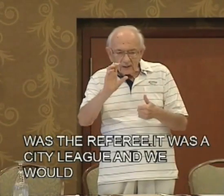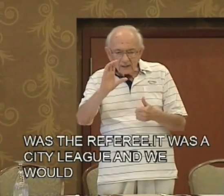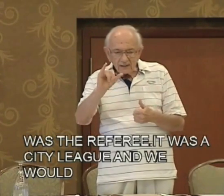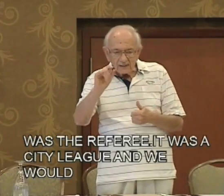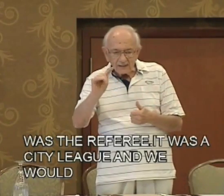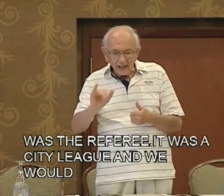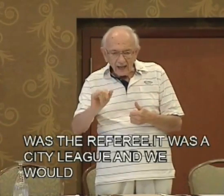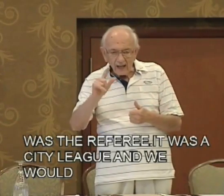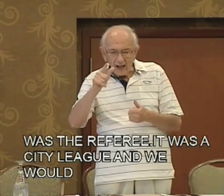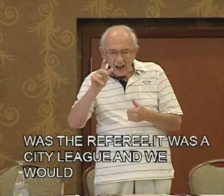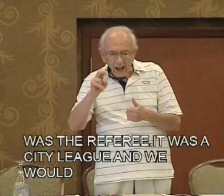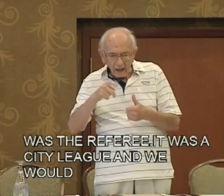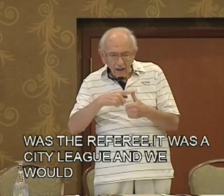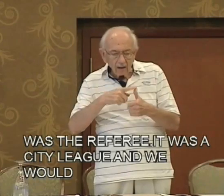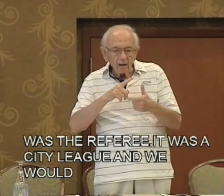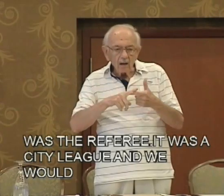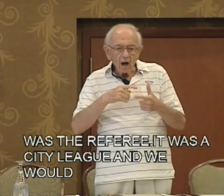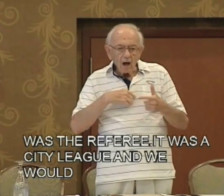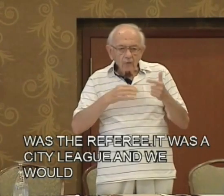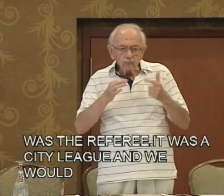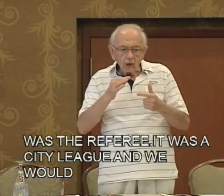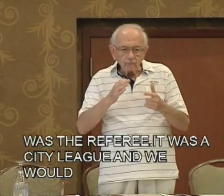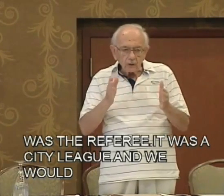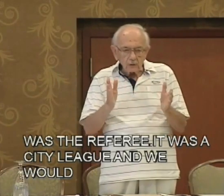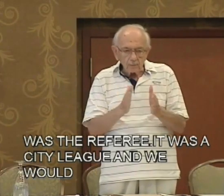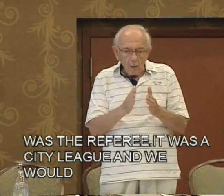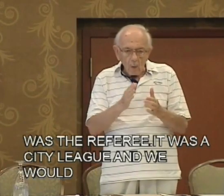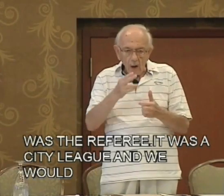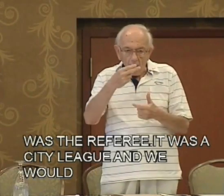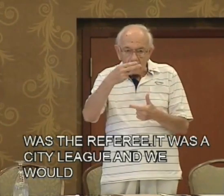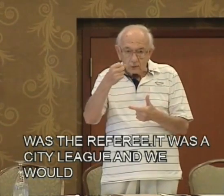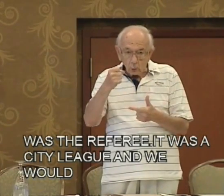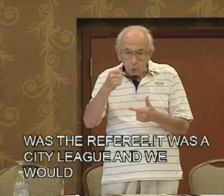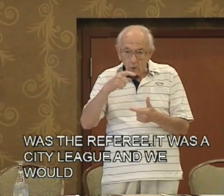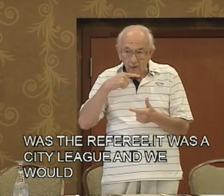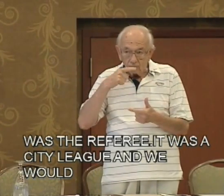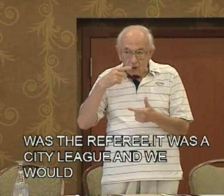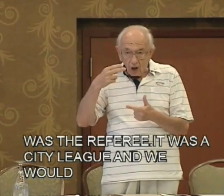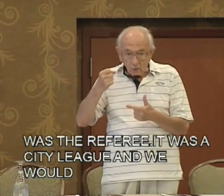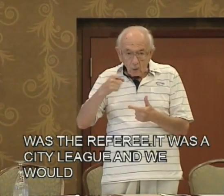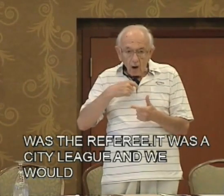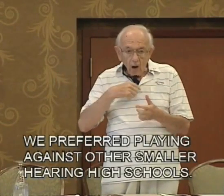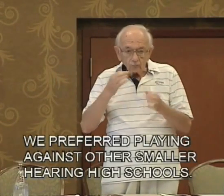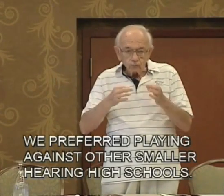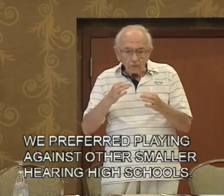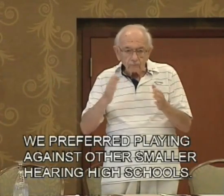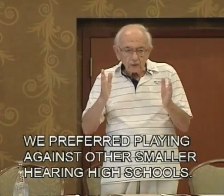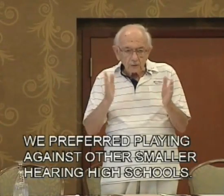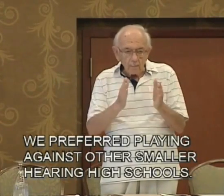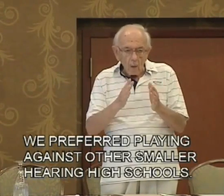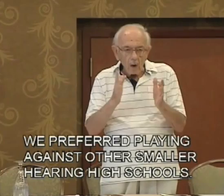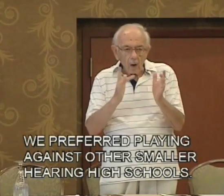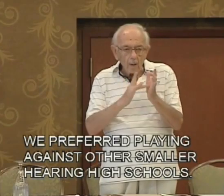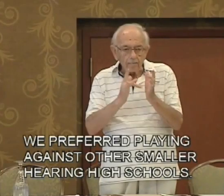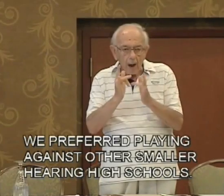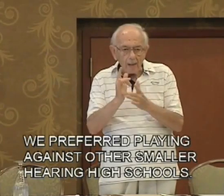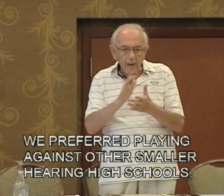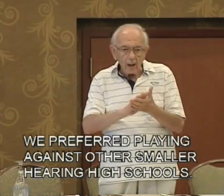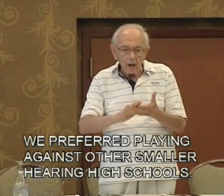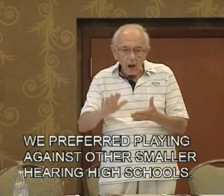it was a city league and we would we preferred playing against other smaller hearing high schools